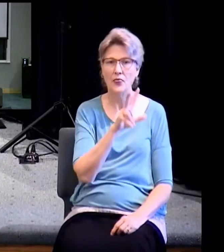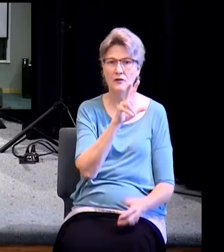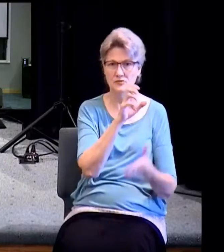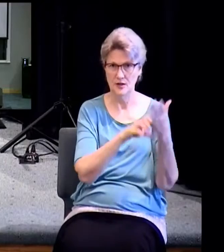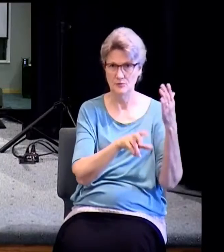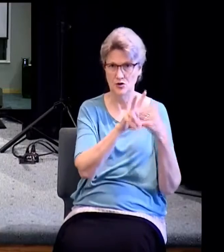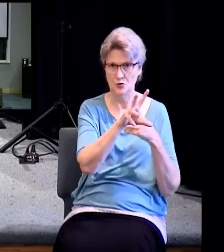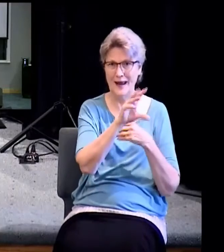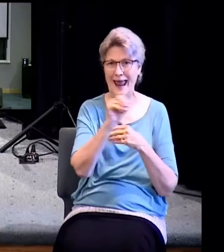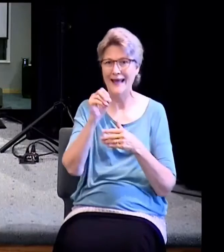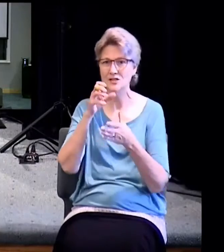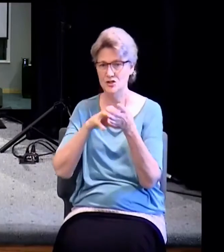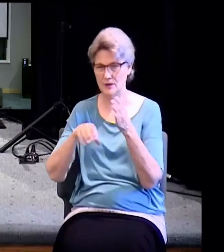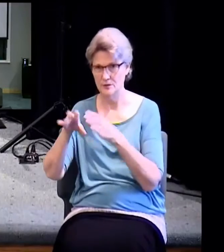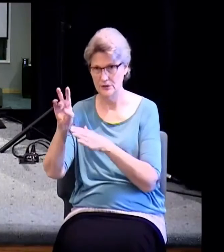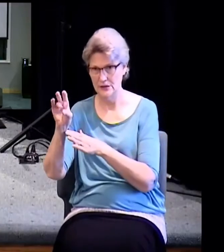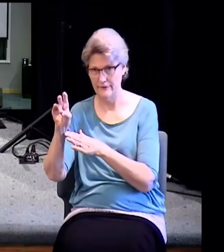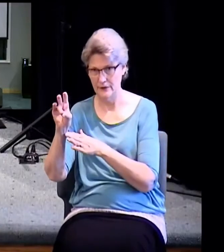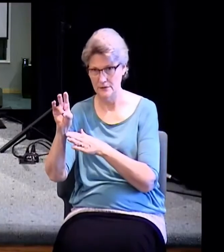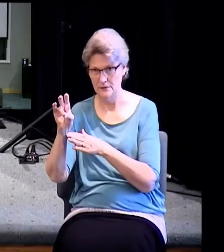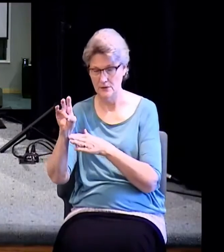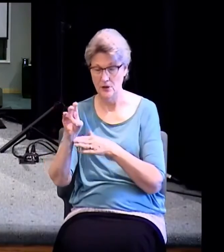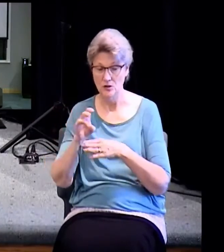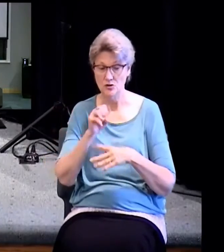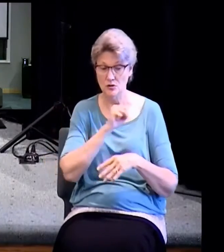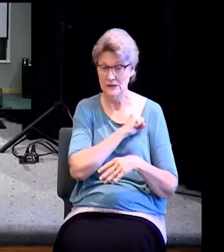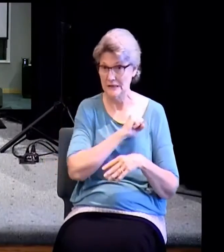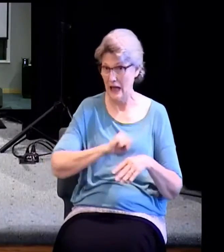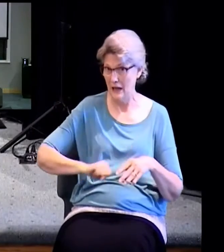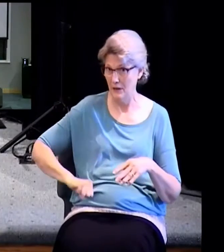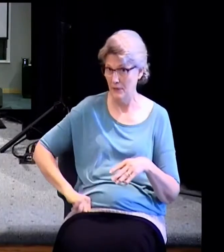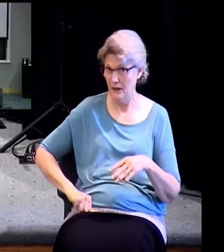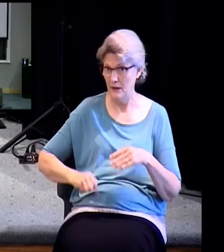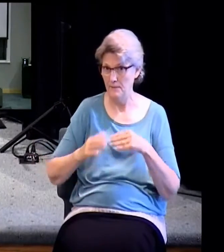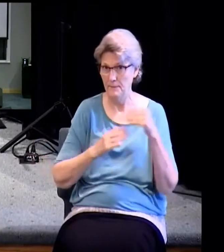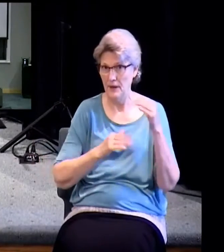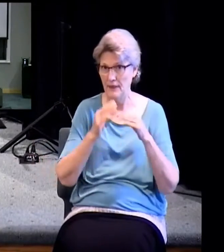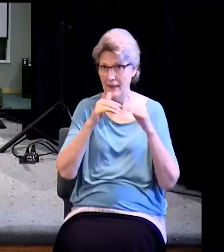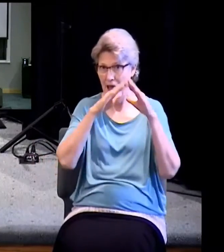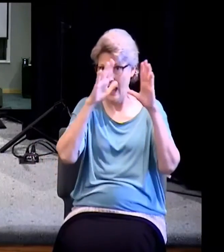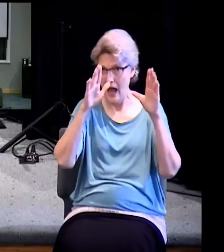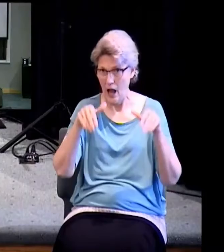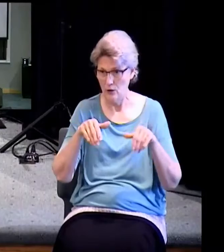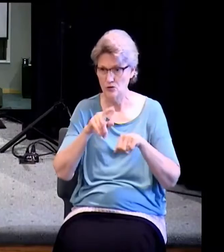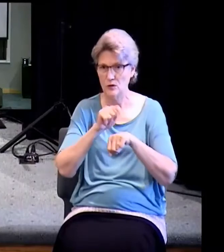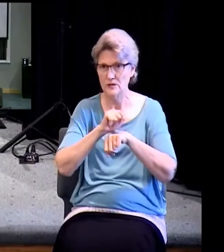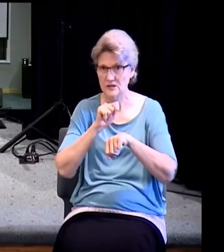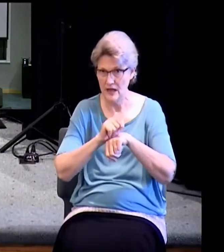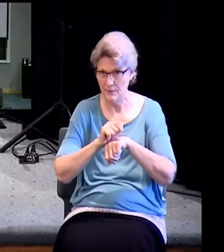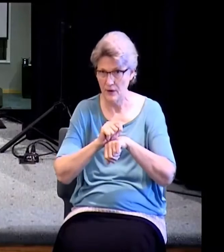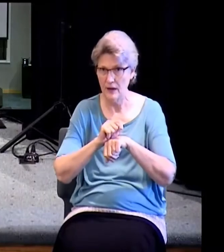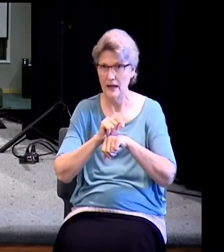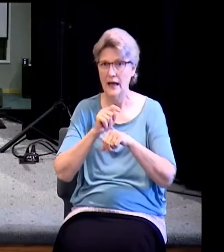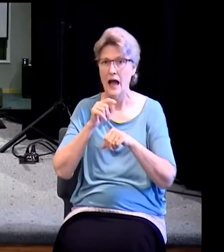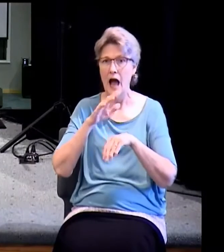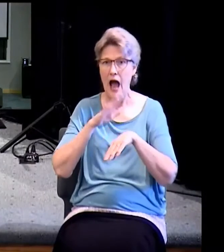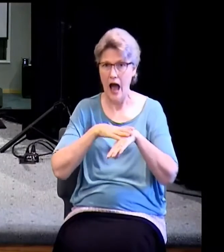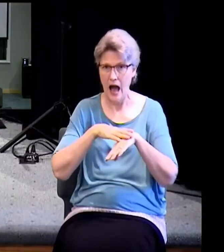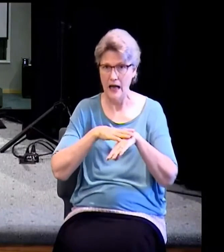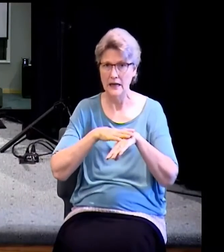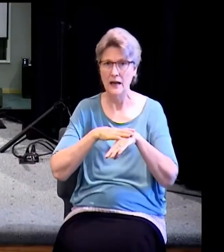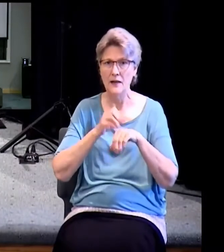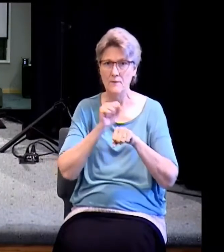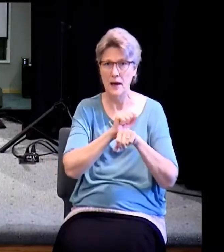at Jerusalem in Mount Moriah." And we find out when he was done building the temple in Mount Moriah,